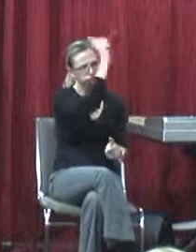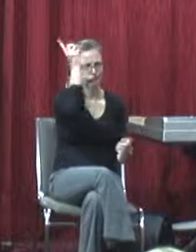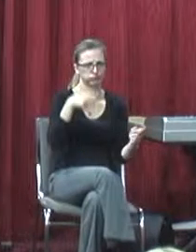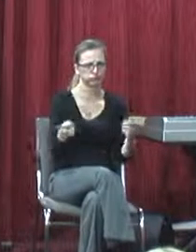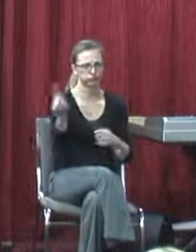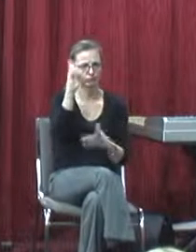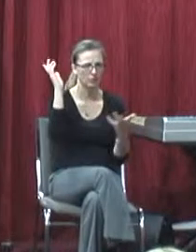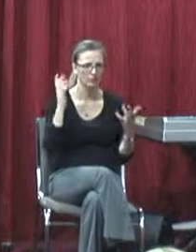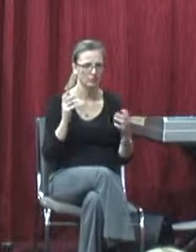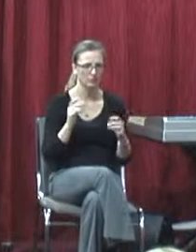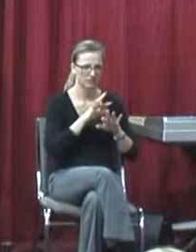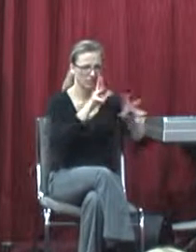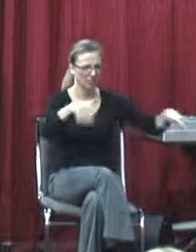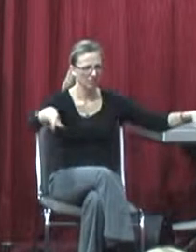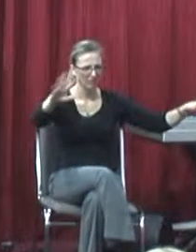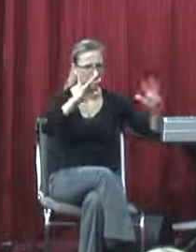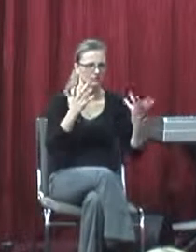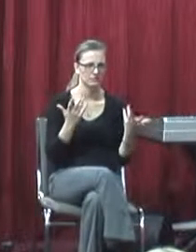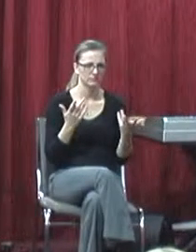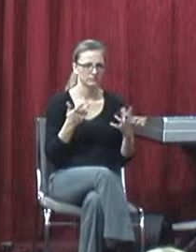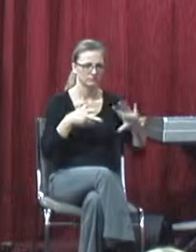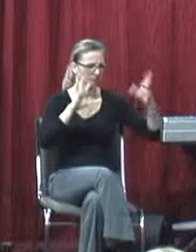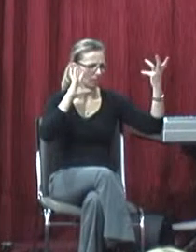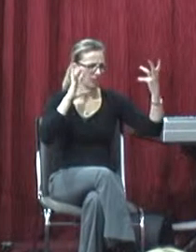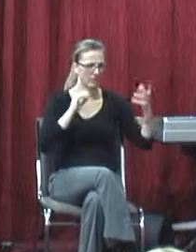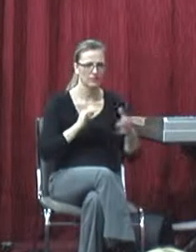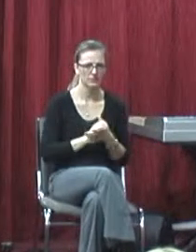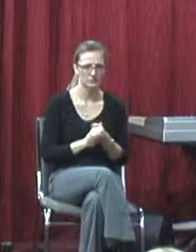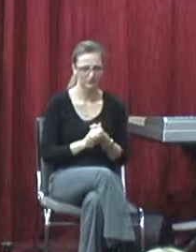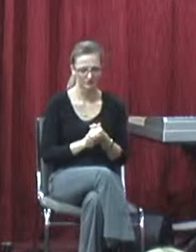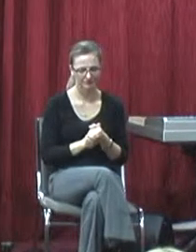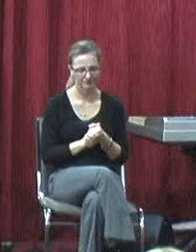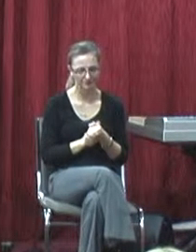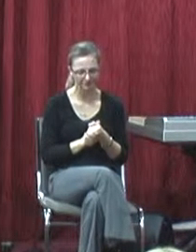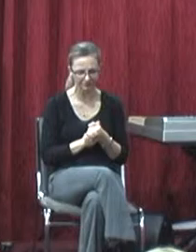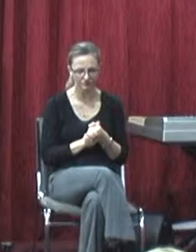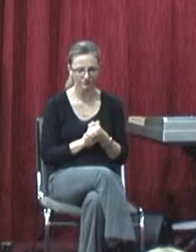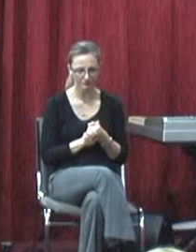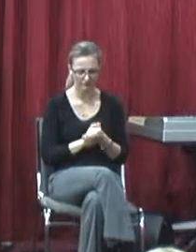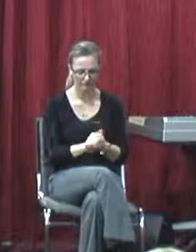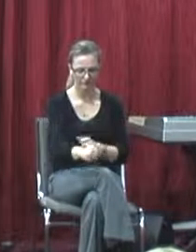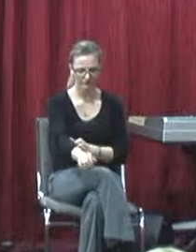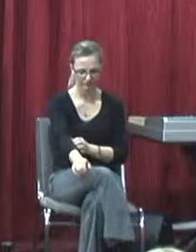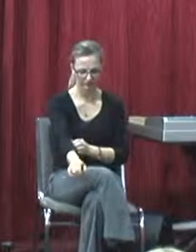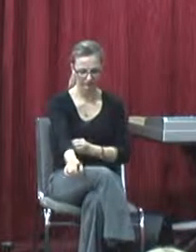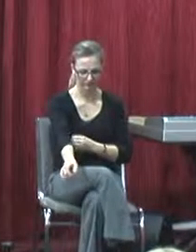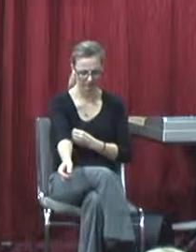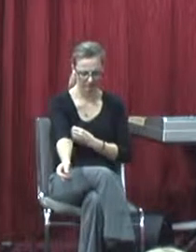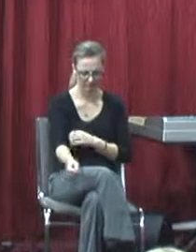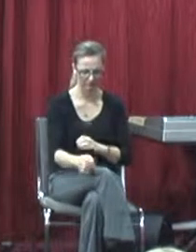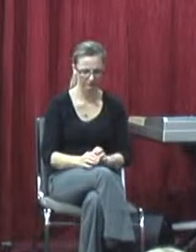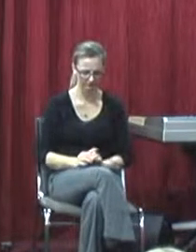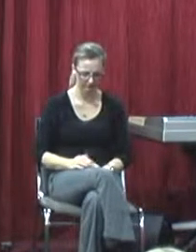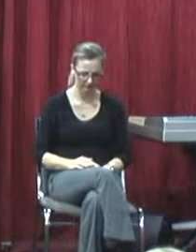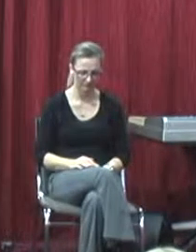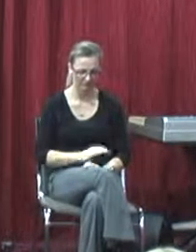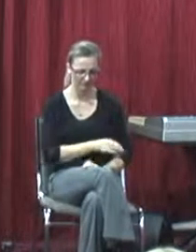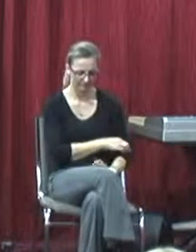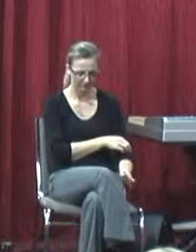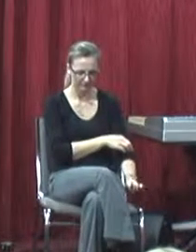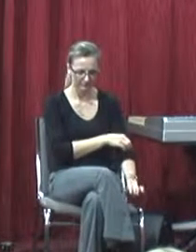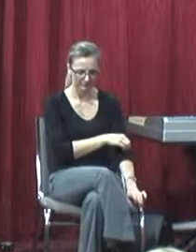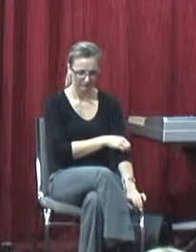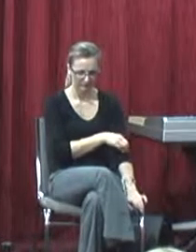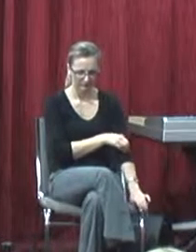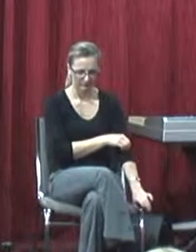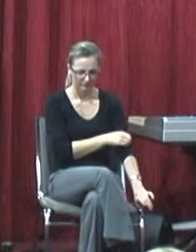responsibility to see something accomplished, that's leadership. And he's serving by taking that role so that other people will get bored